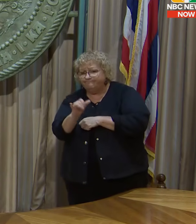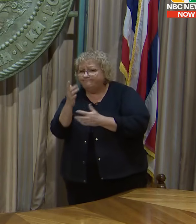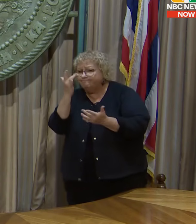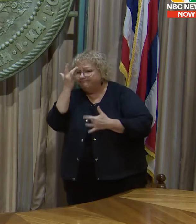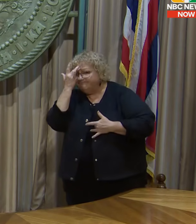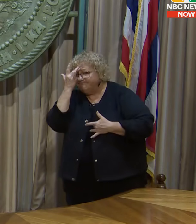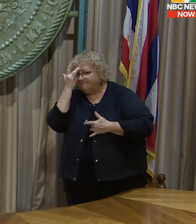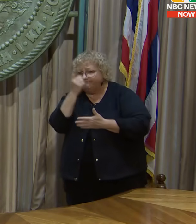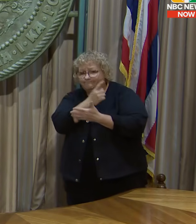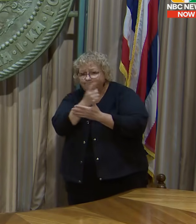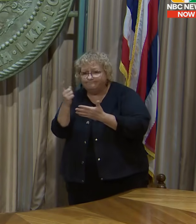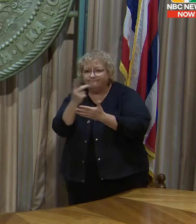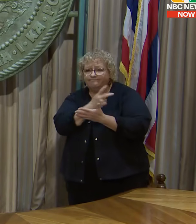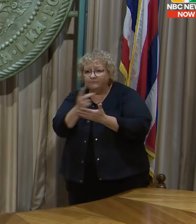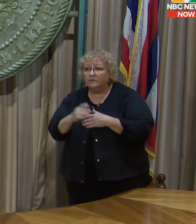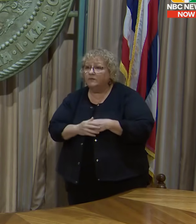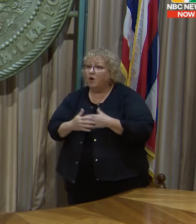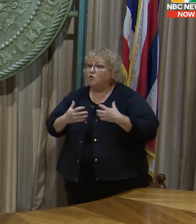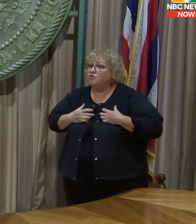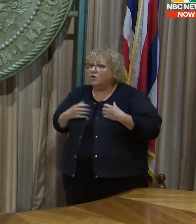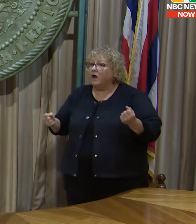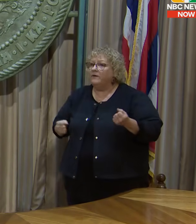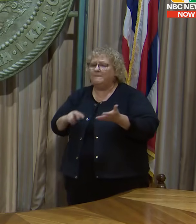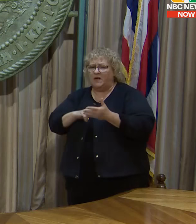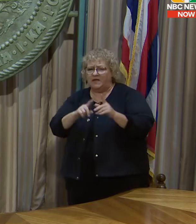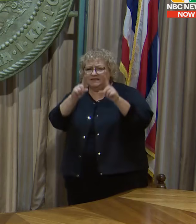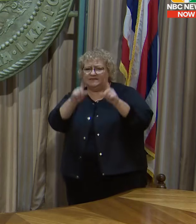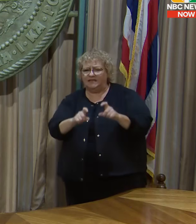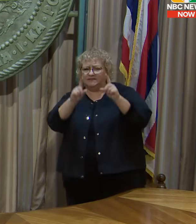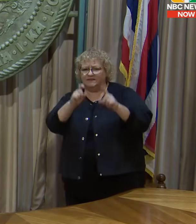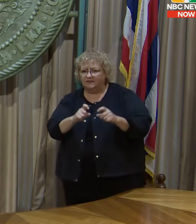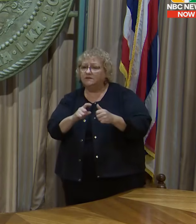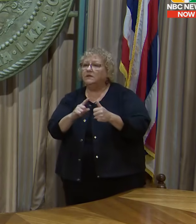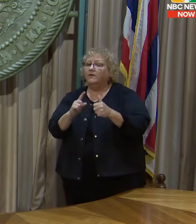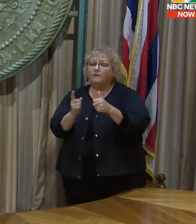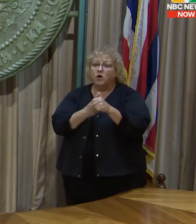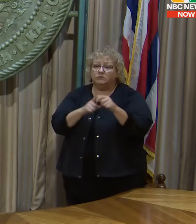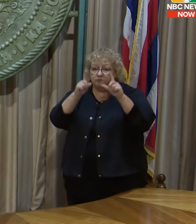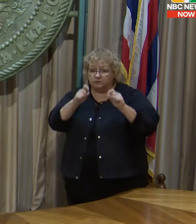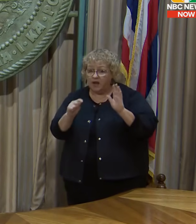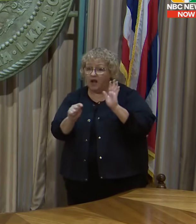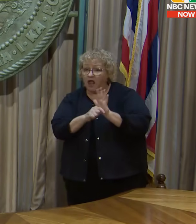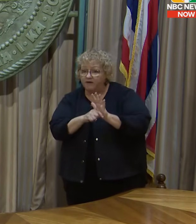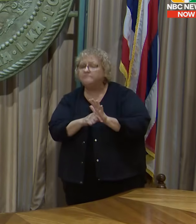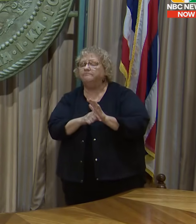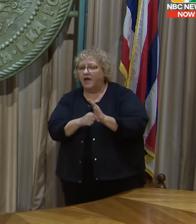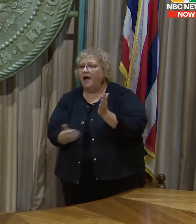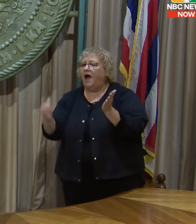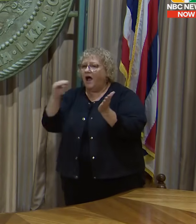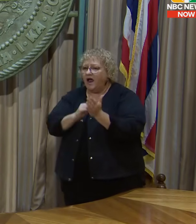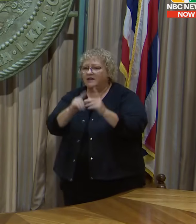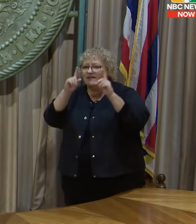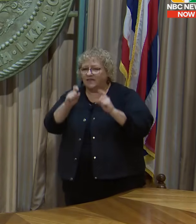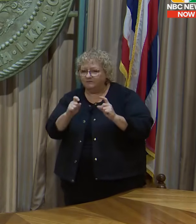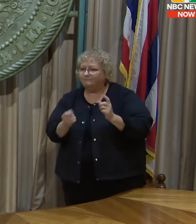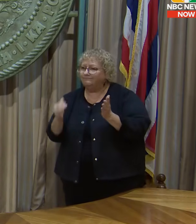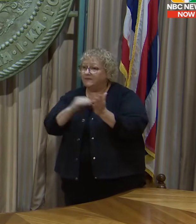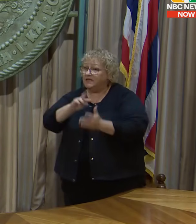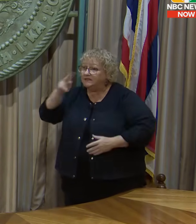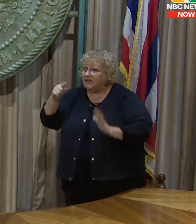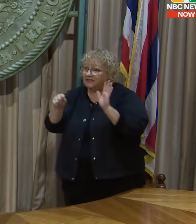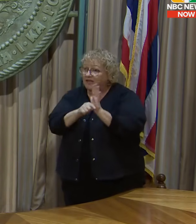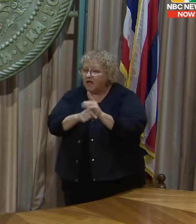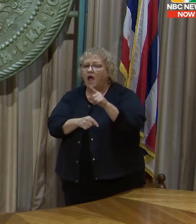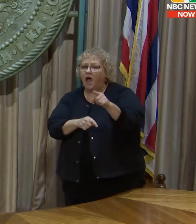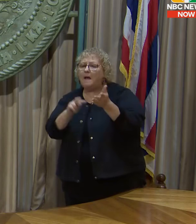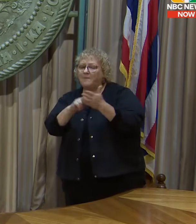symptomatic, and I believe we had an order of 60 individuals now who have